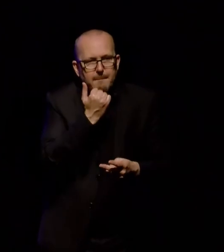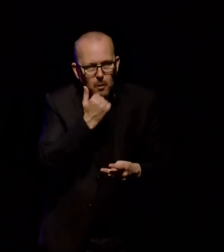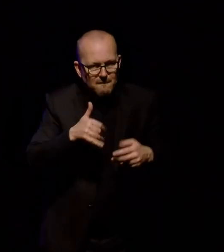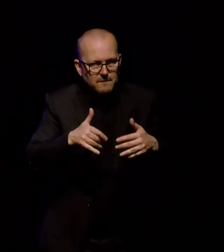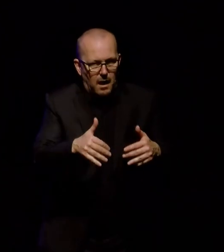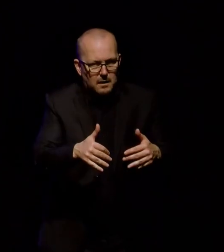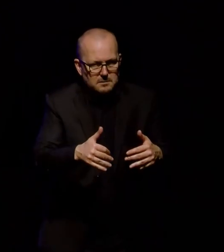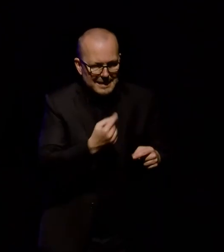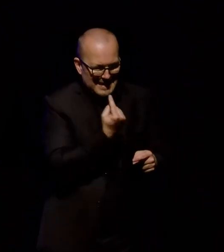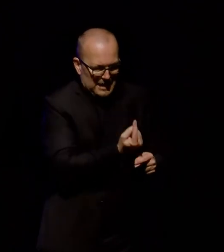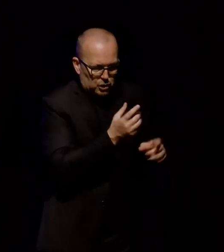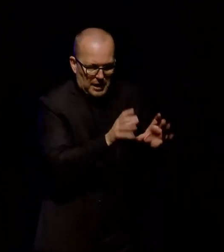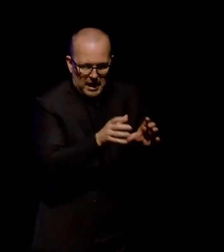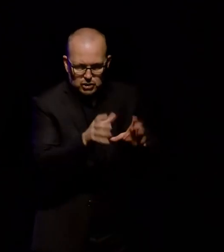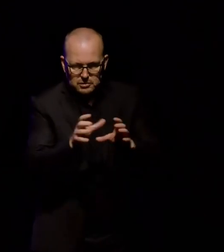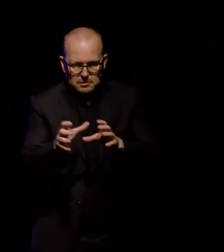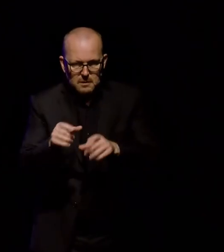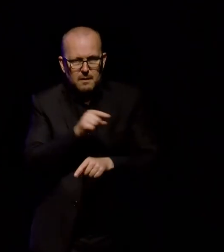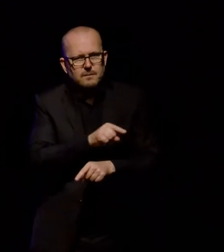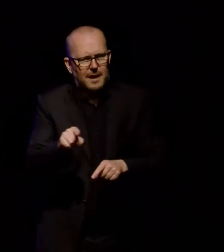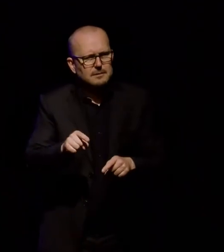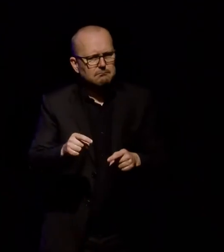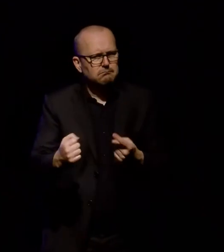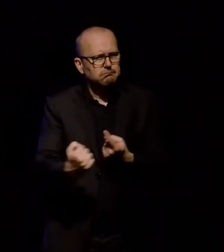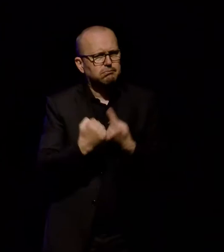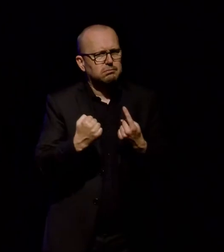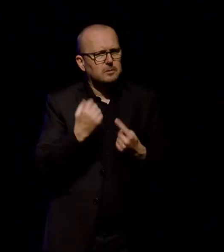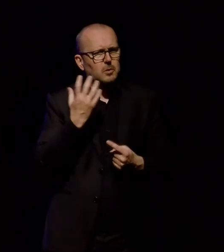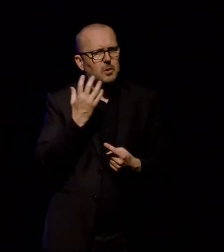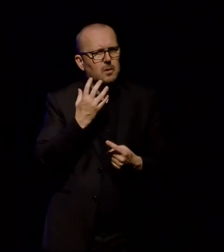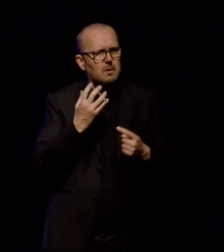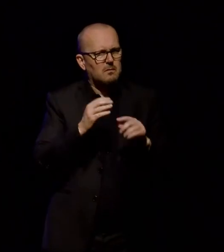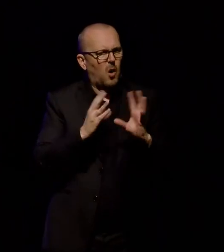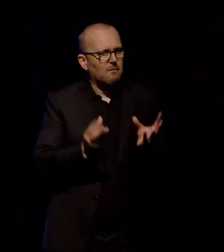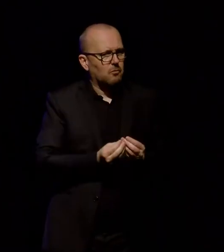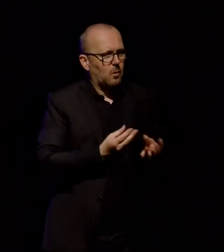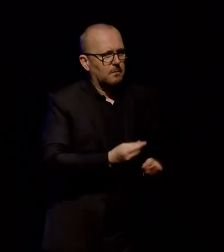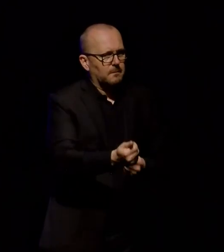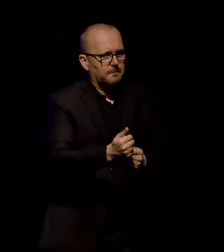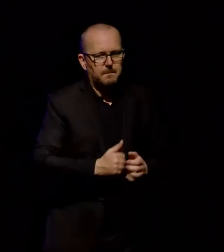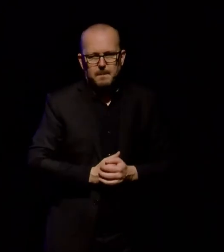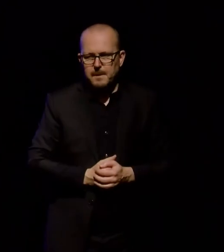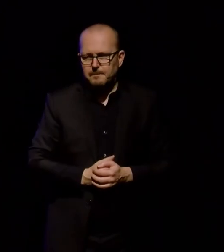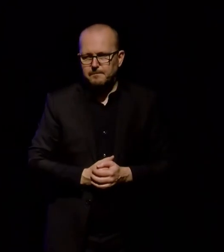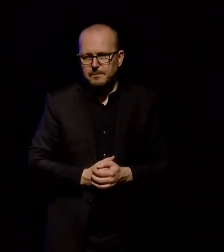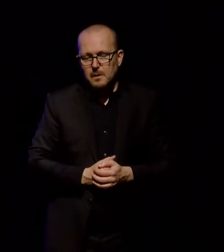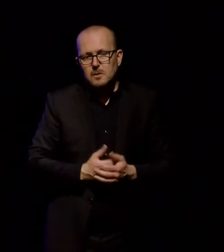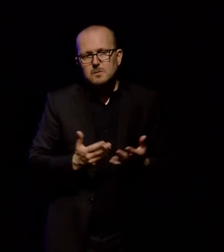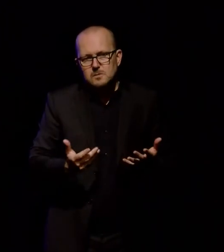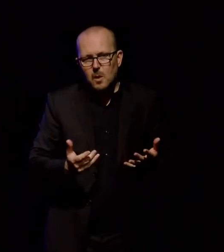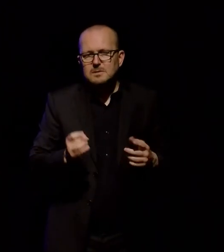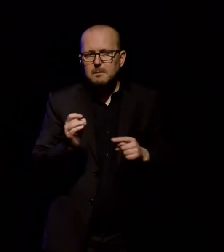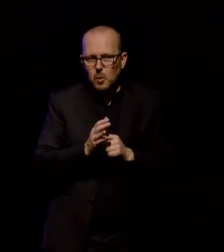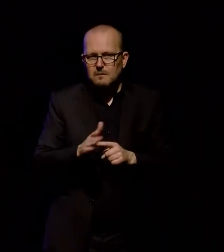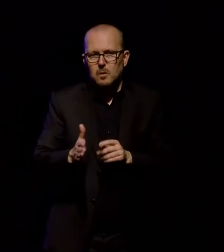that we have and that we process could have an effect on the overall workflow performance. And so it's really important for the